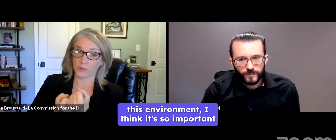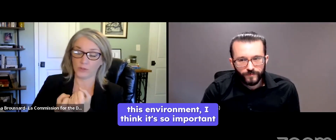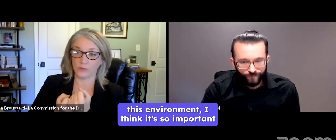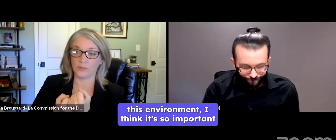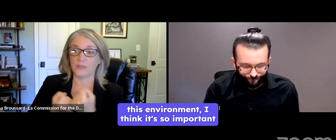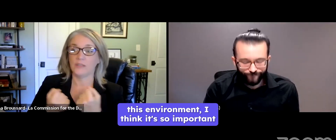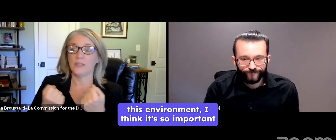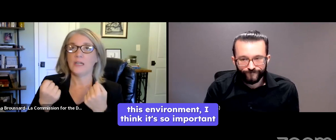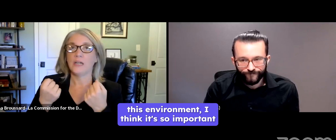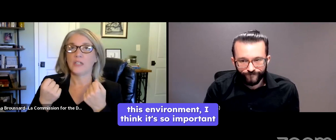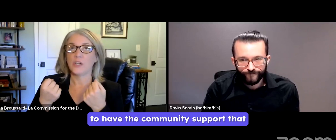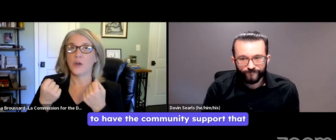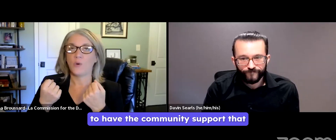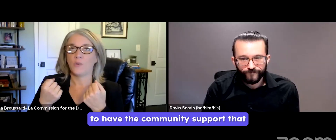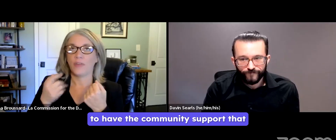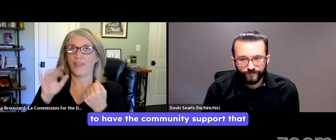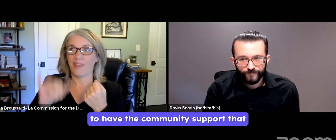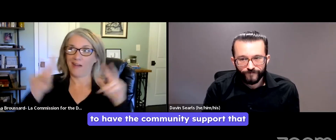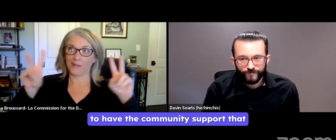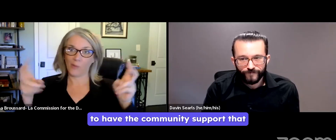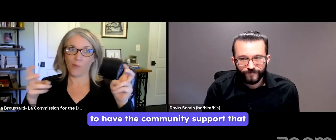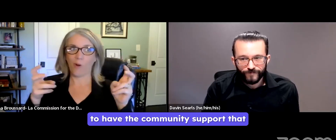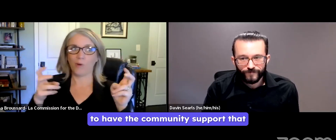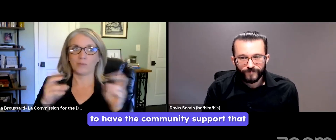I think it's so important to have the community support